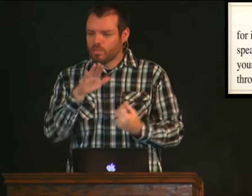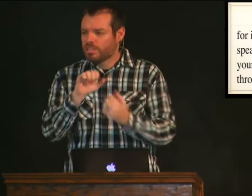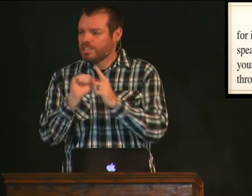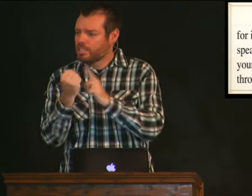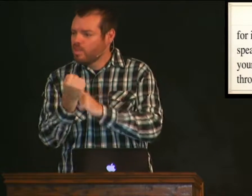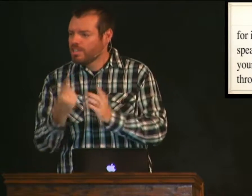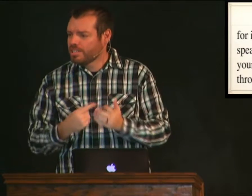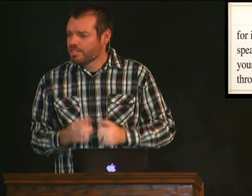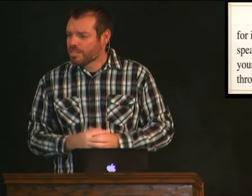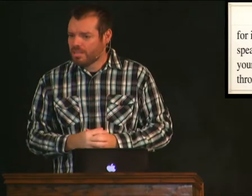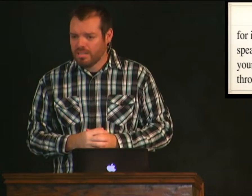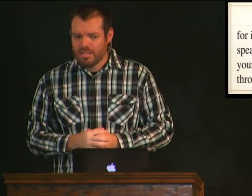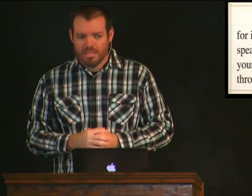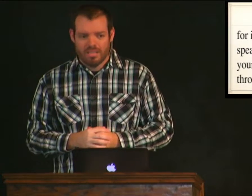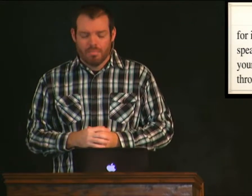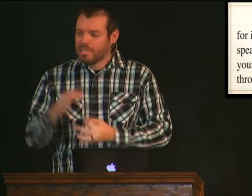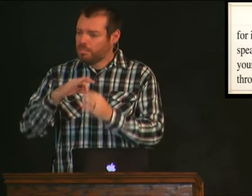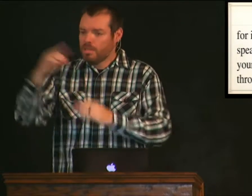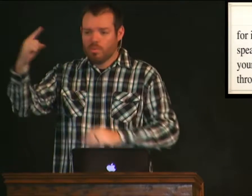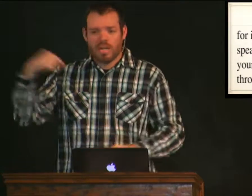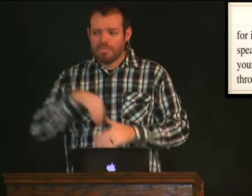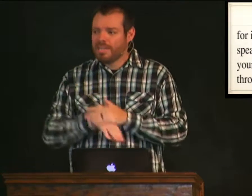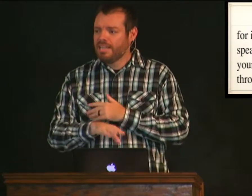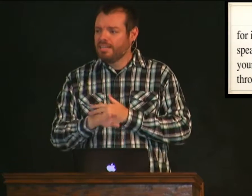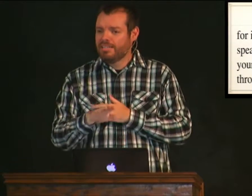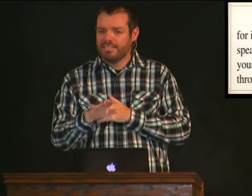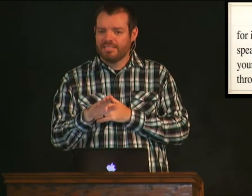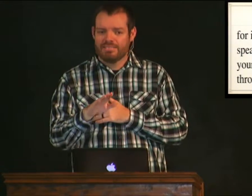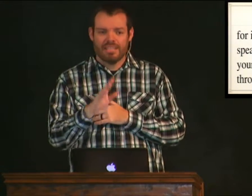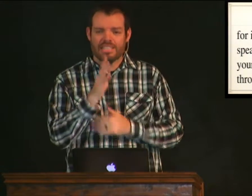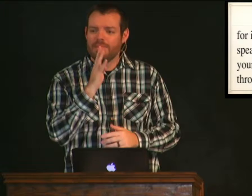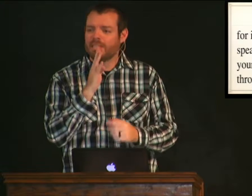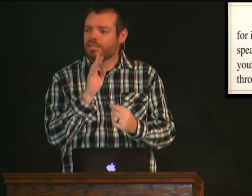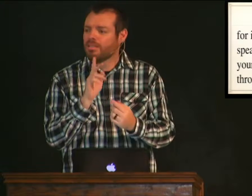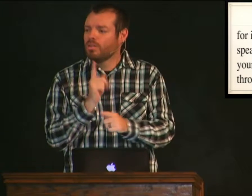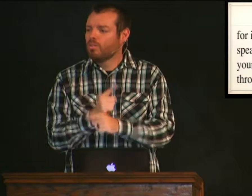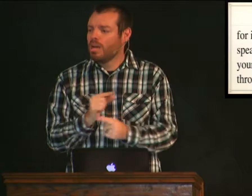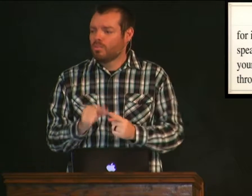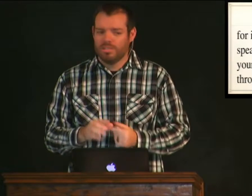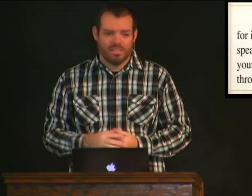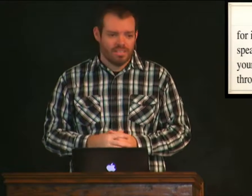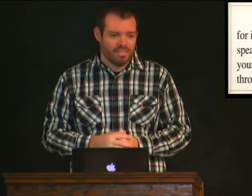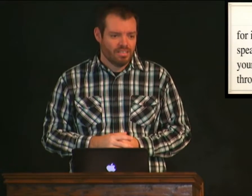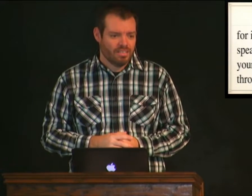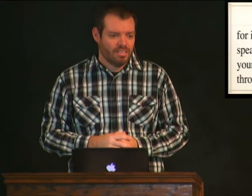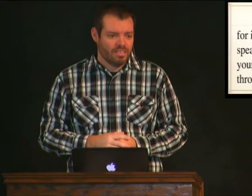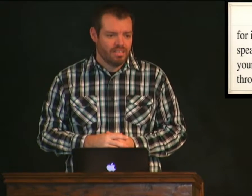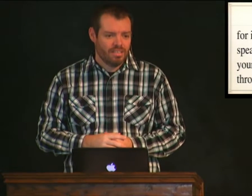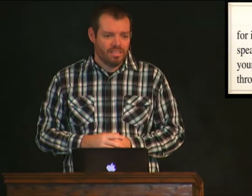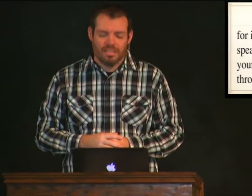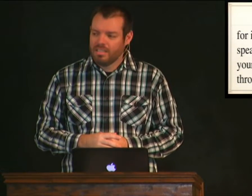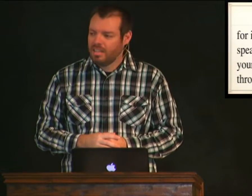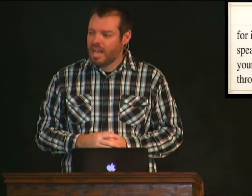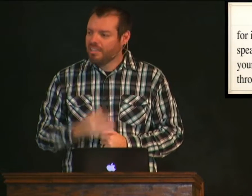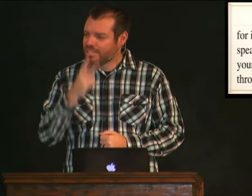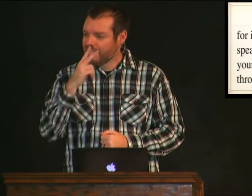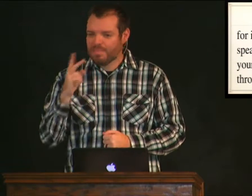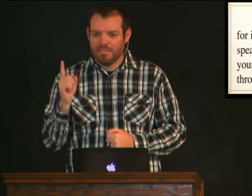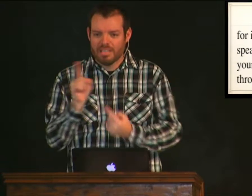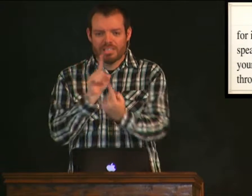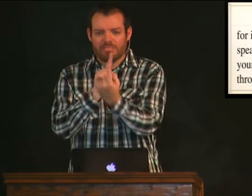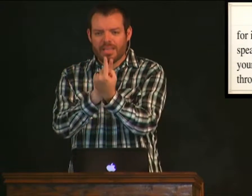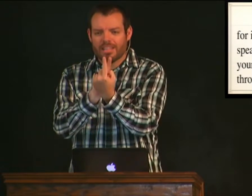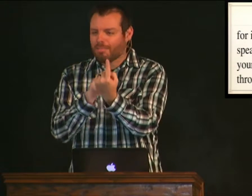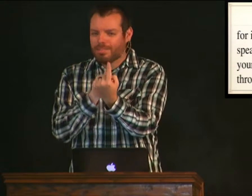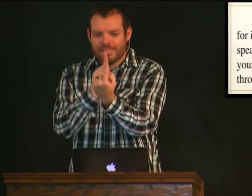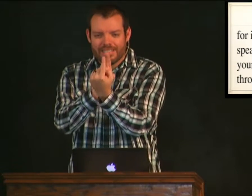We don't know the situation sometimes. But the Spirit will come in and speak the right word. I have seen